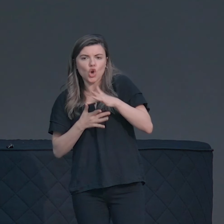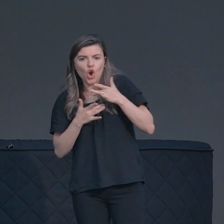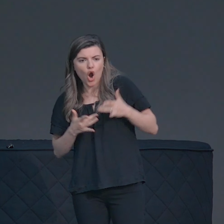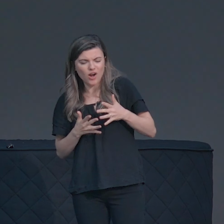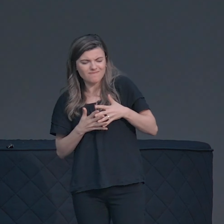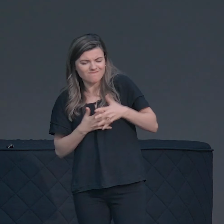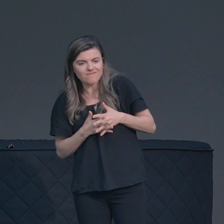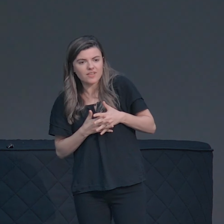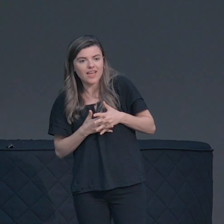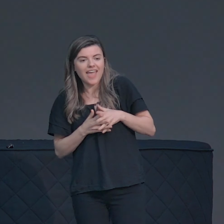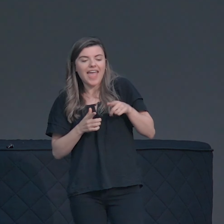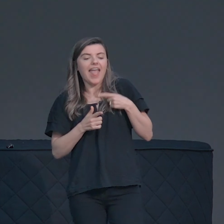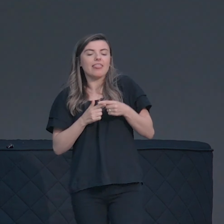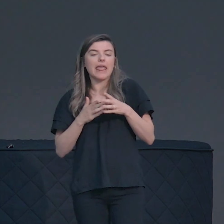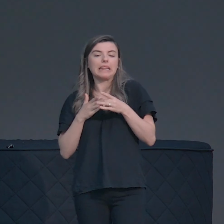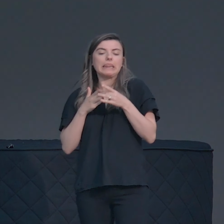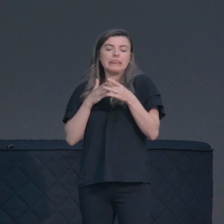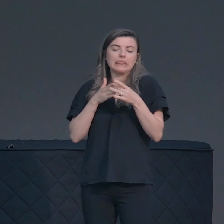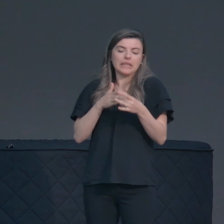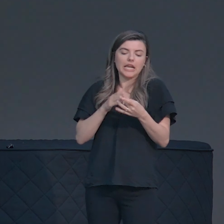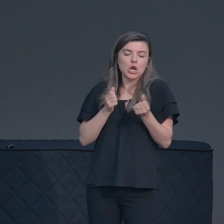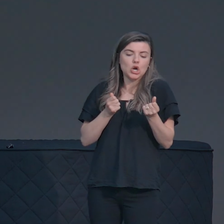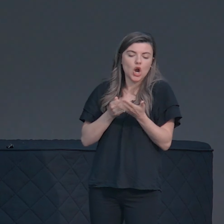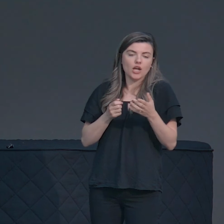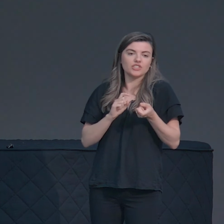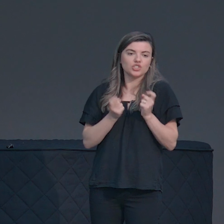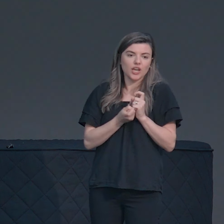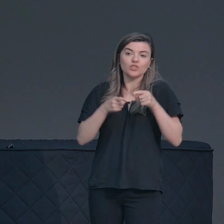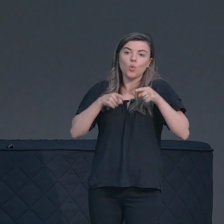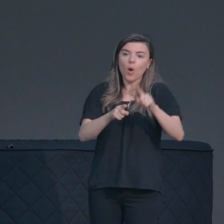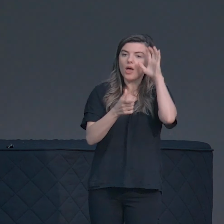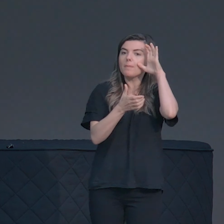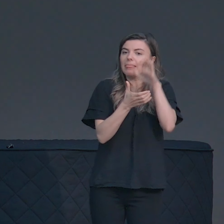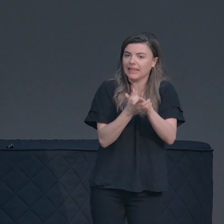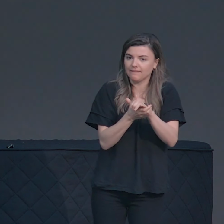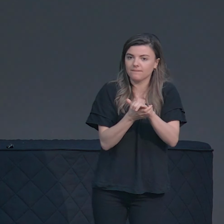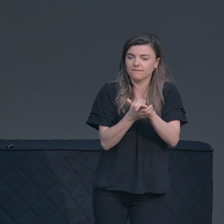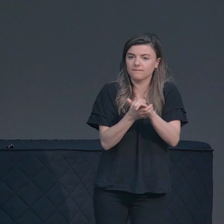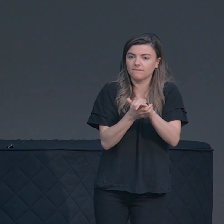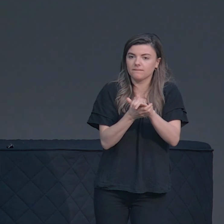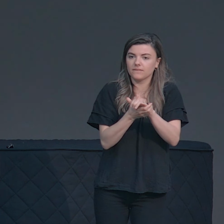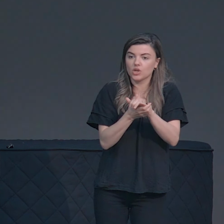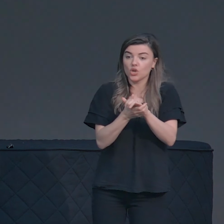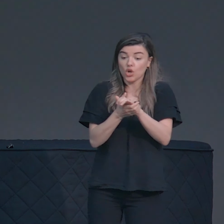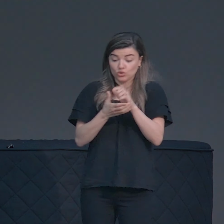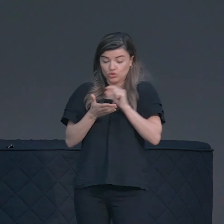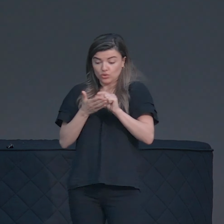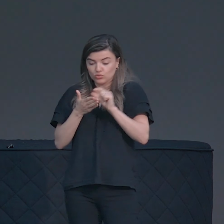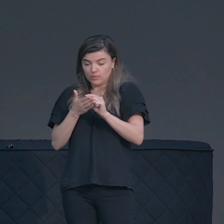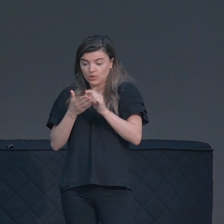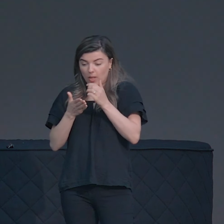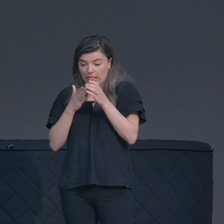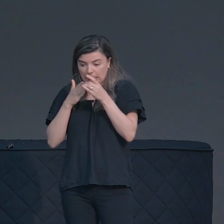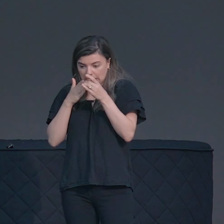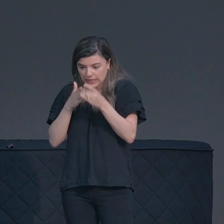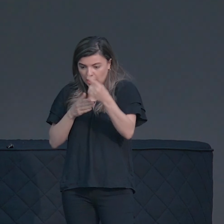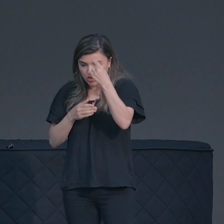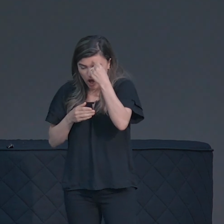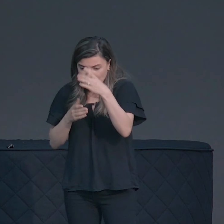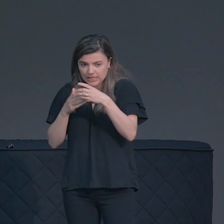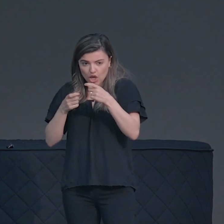will lead you toward change as you believe it. Scripture will direct your thoughts, it will control